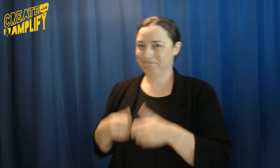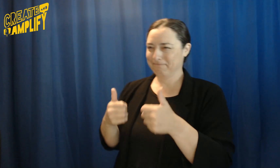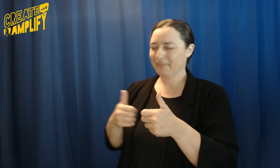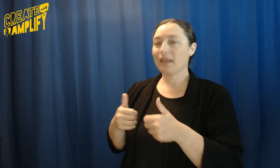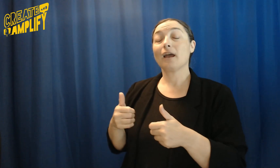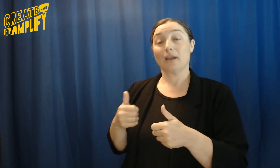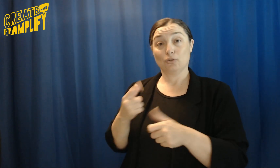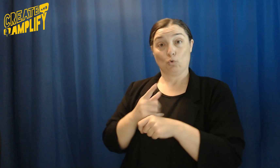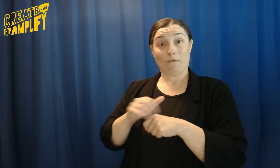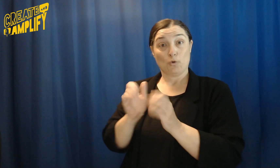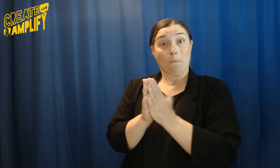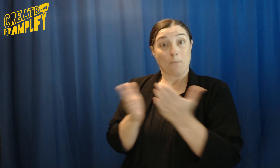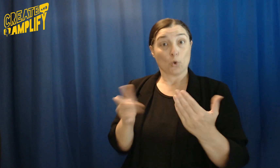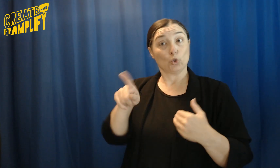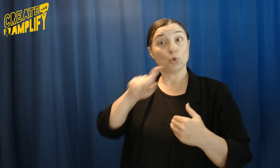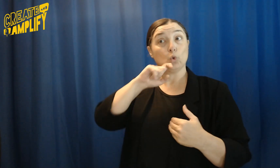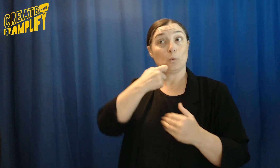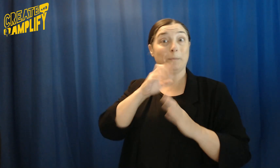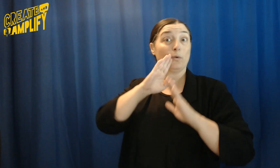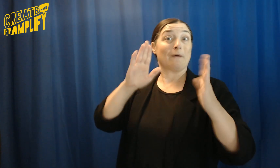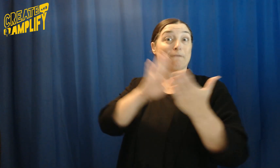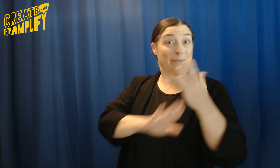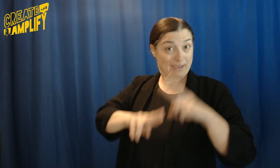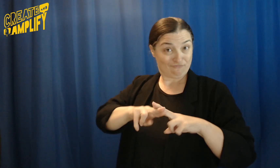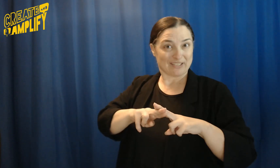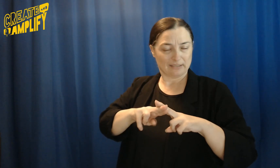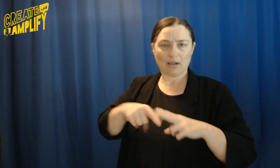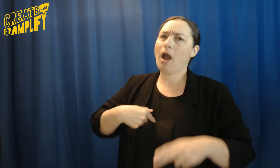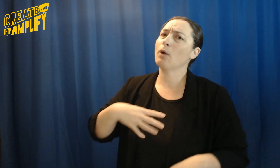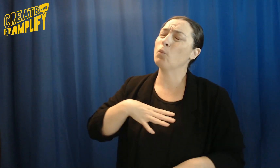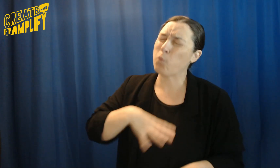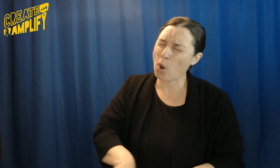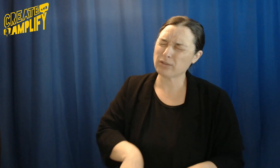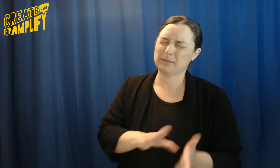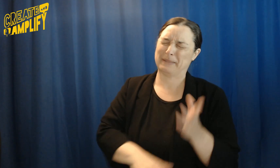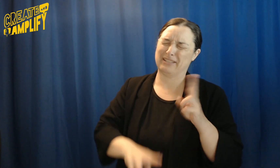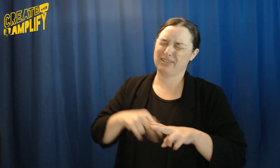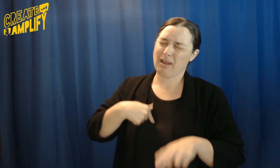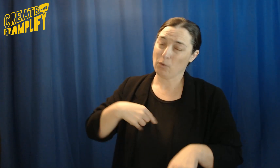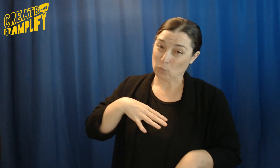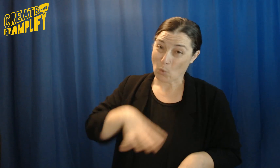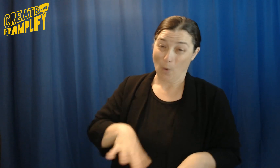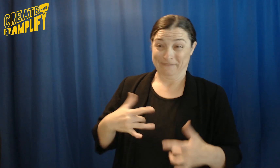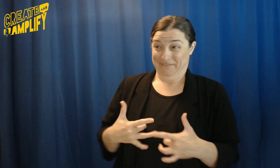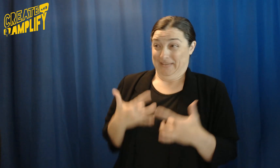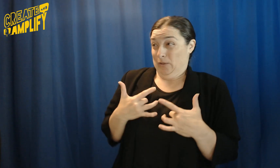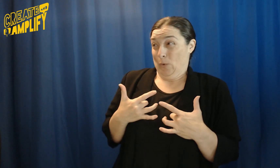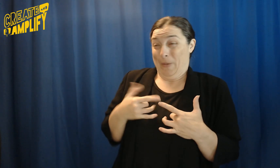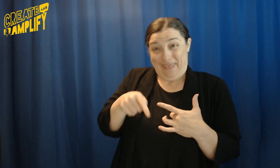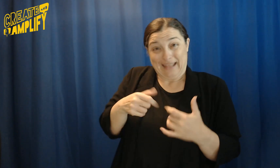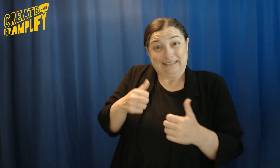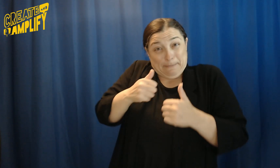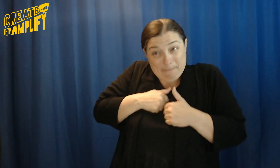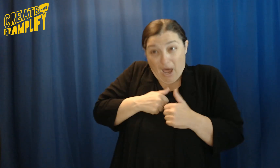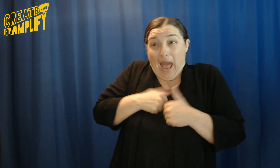Parent? I desperately want to be a parent. I feel like it's my calling, if you want to call it